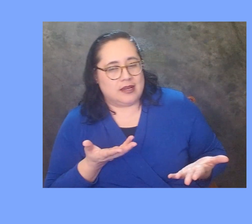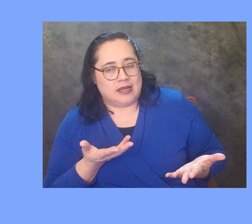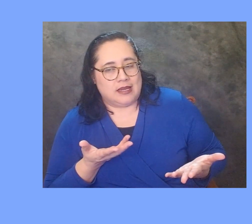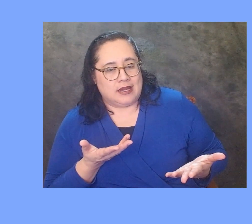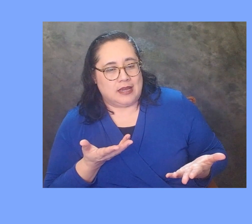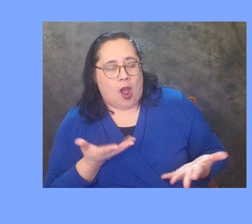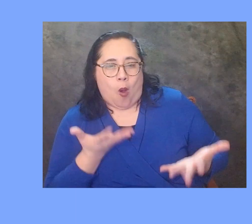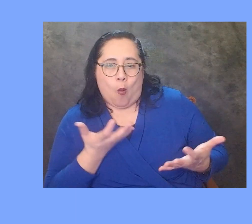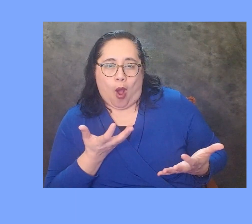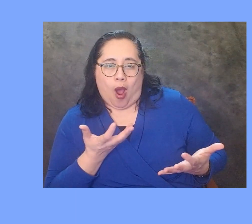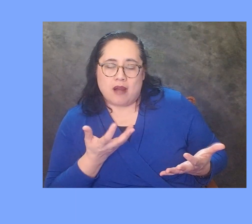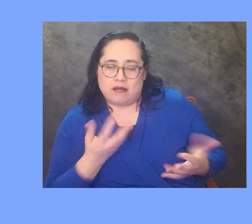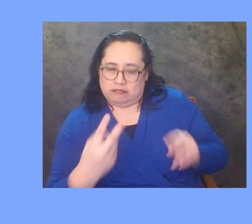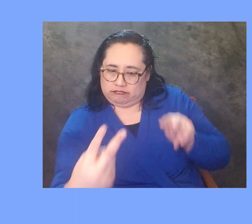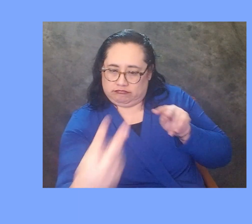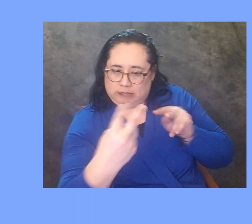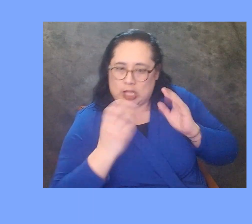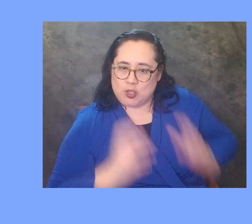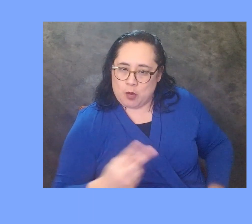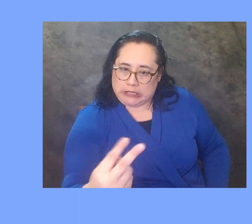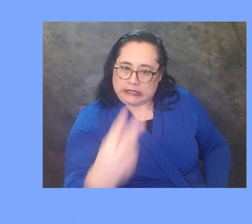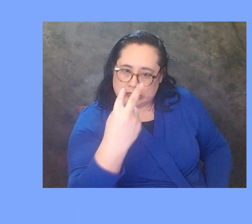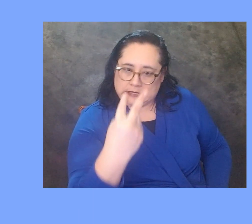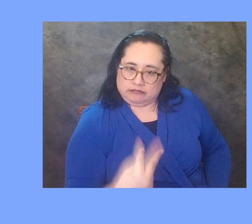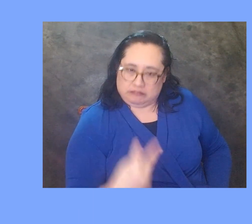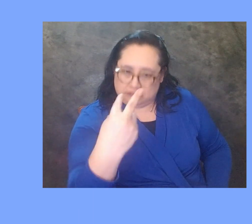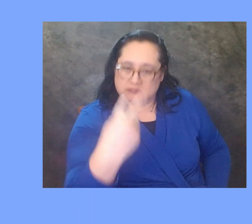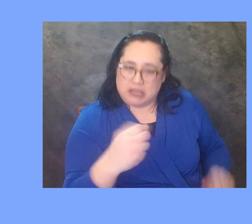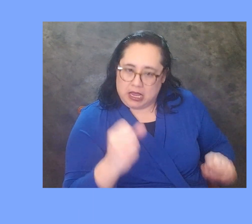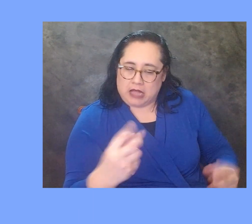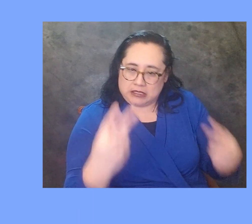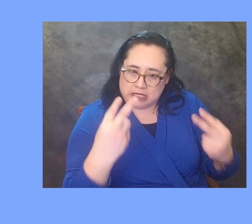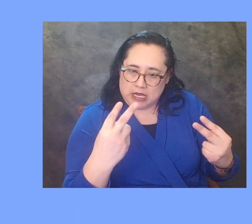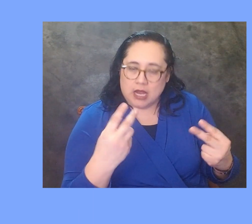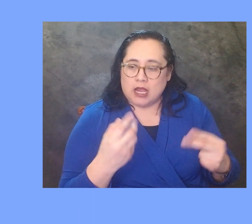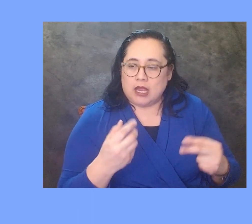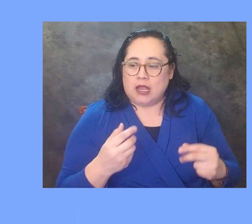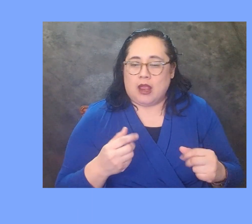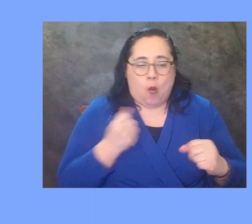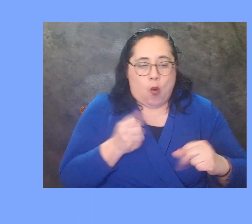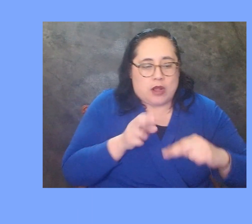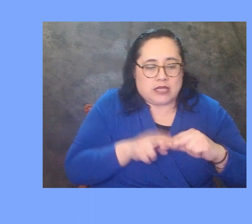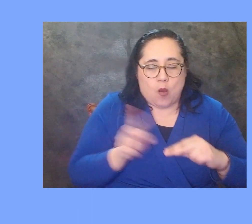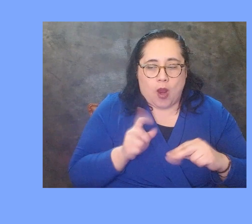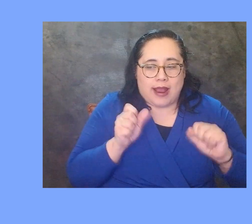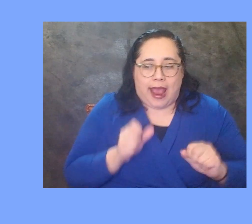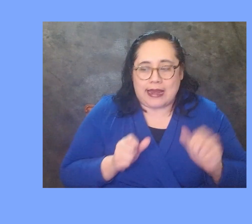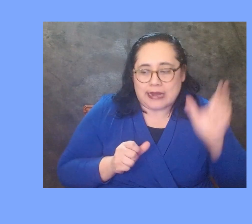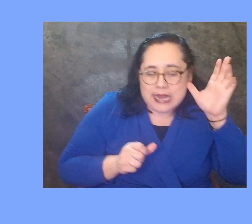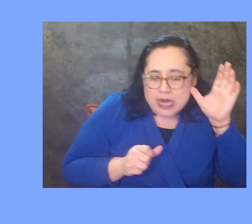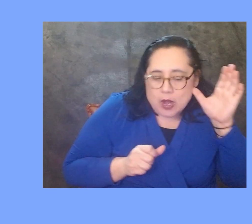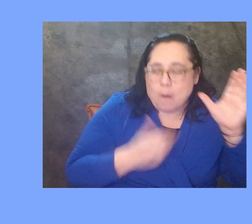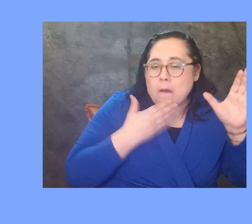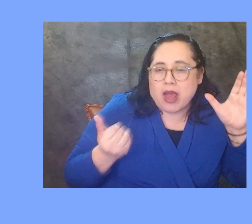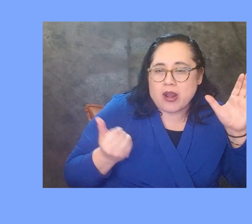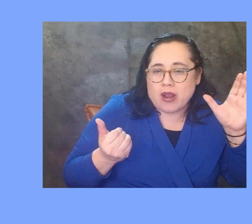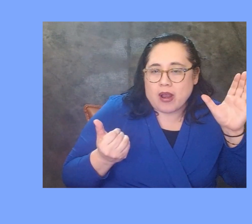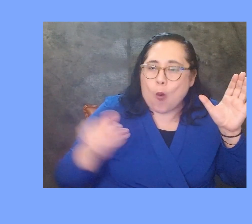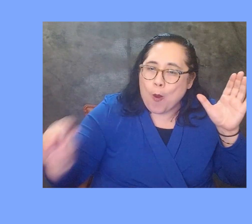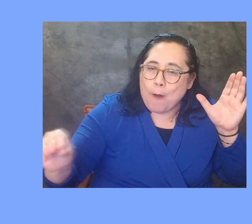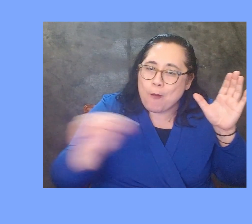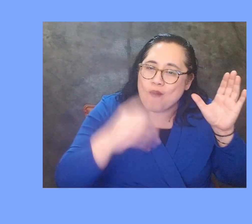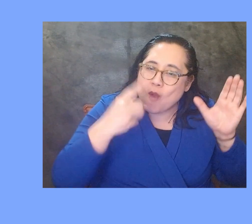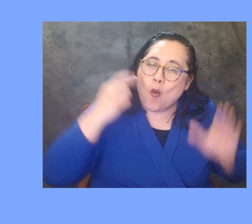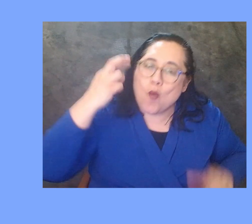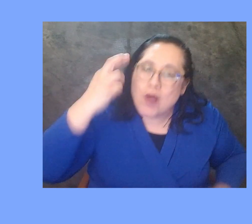the reason you're moving it is to make me more visible to the consumer. And I want to sit where I can hear